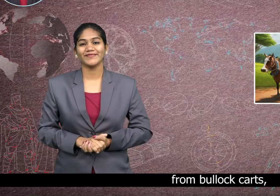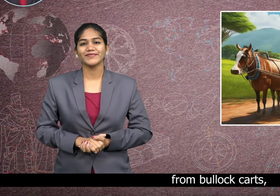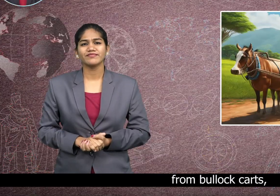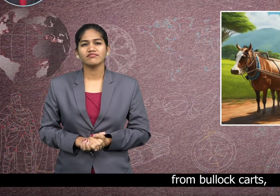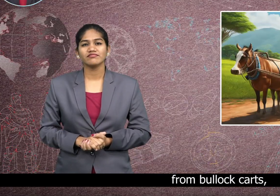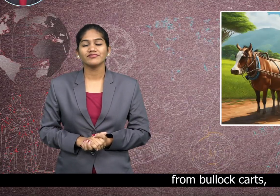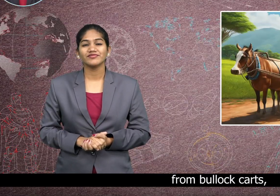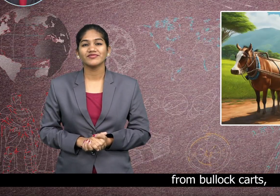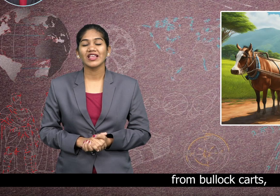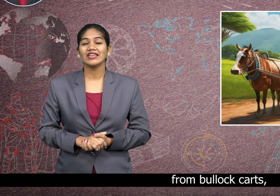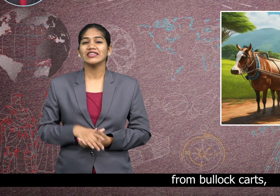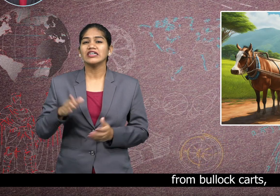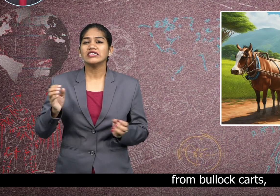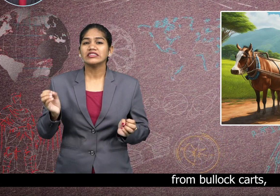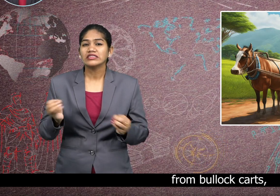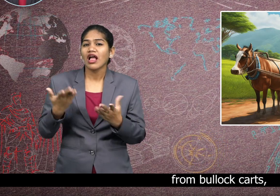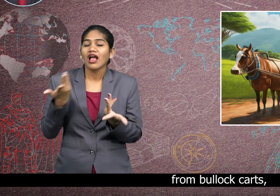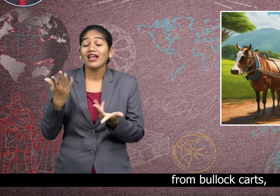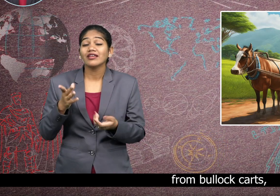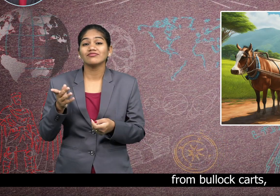from bullock carts,